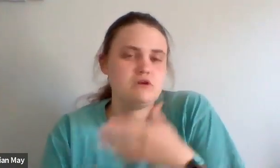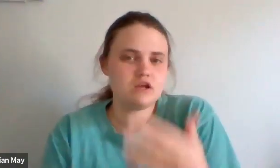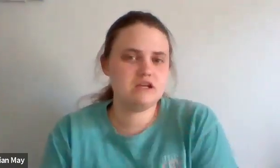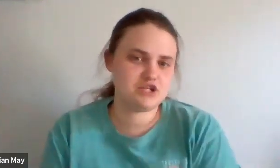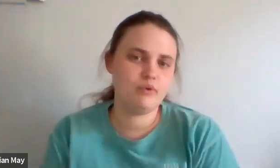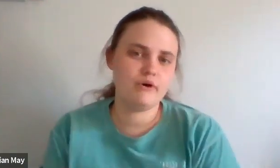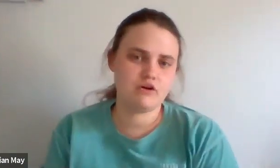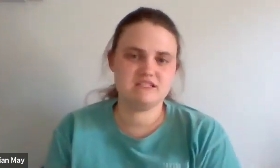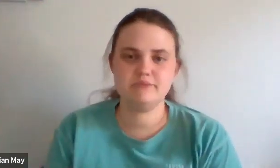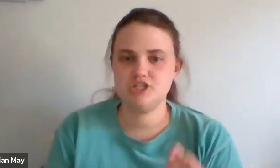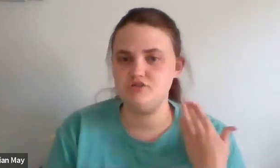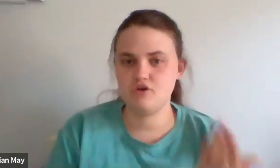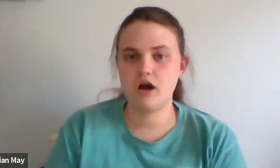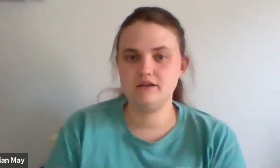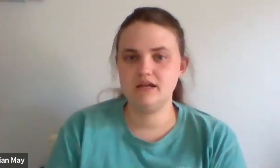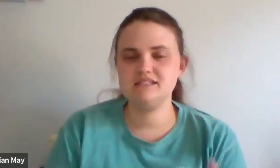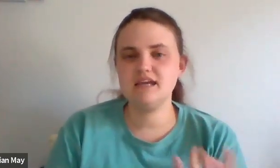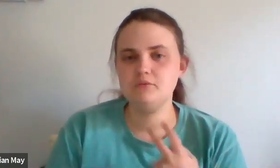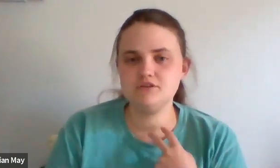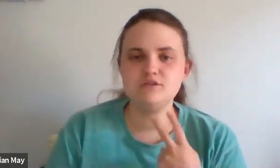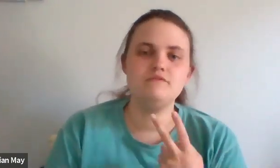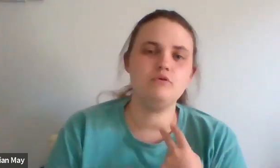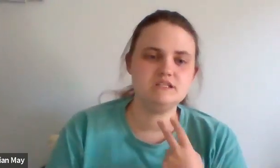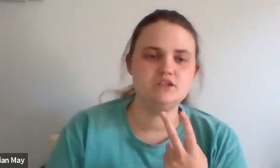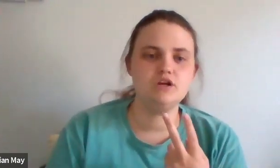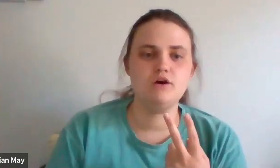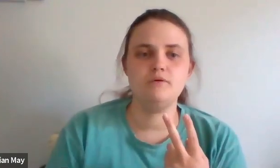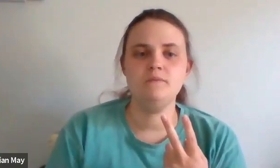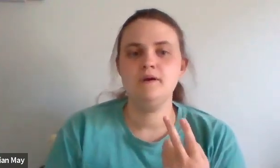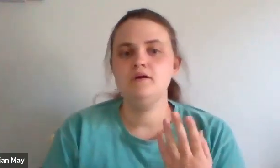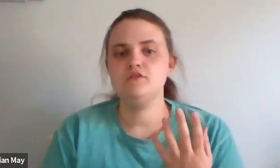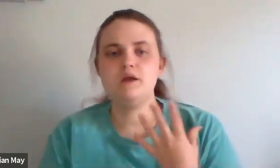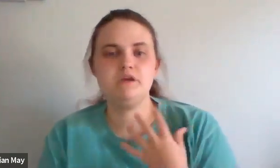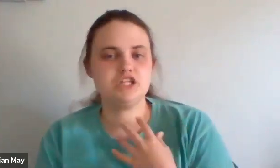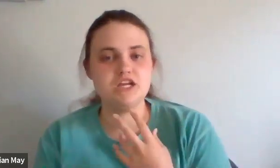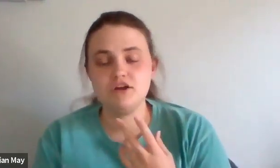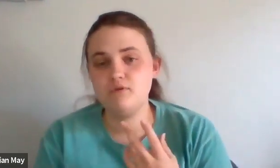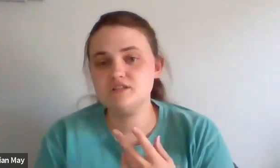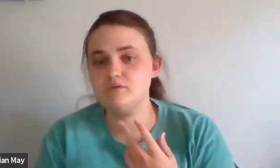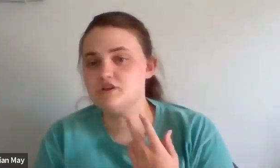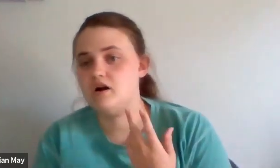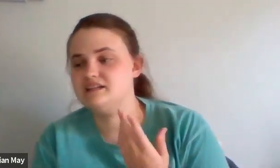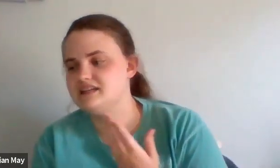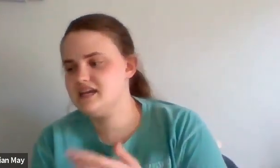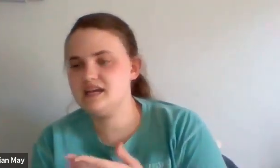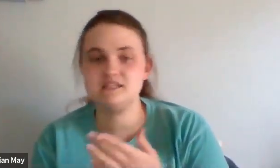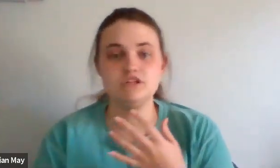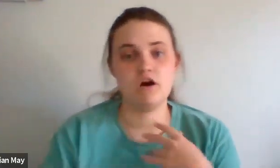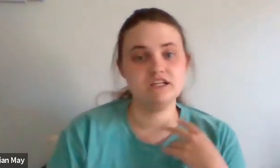not going to get your point across as much as you thought. It's like how we use our voice, the way we change our voice when we're talking to kids and we're talking